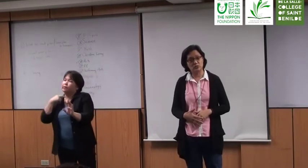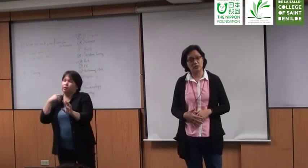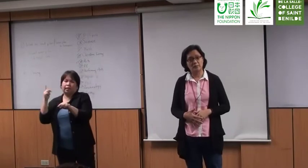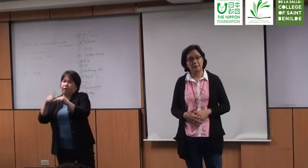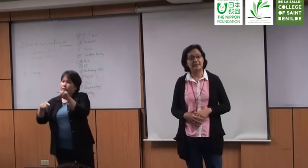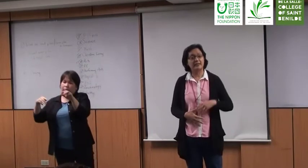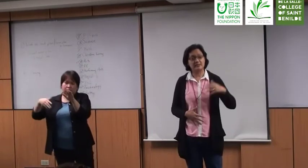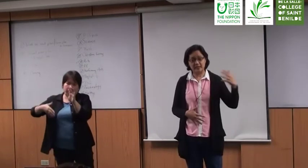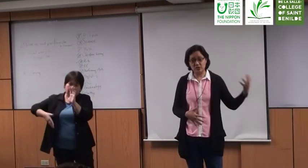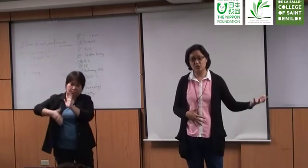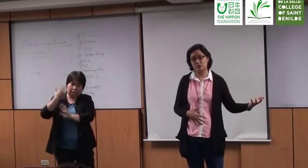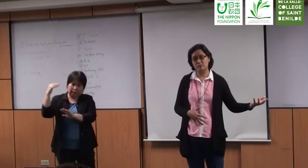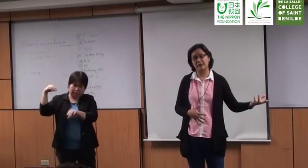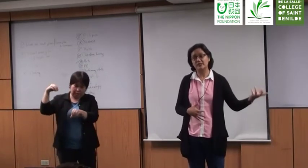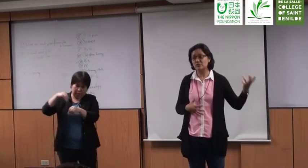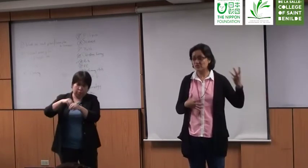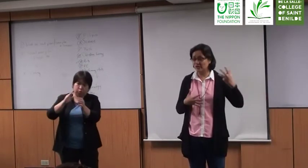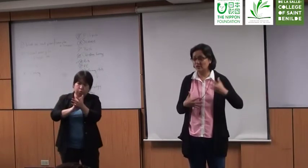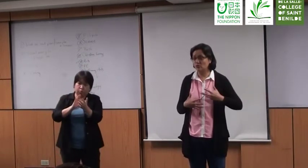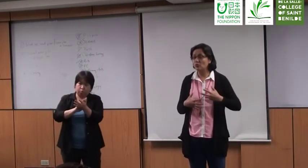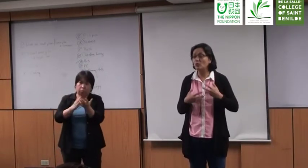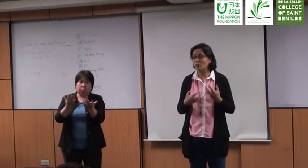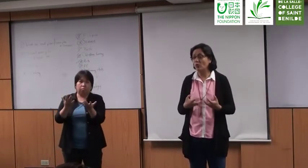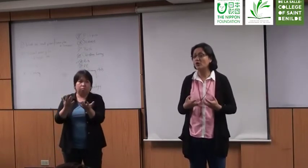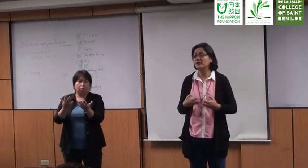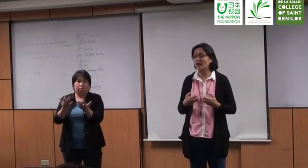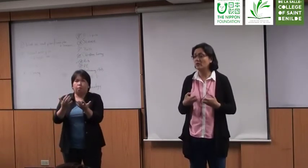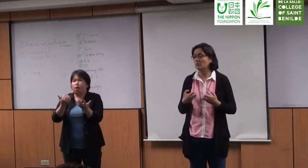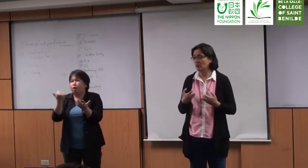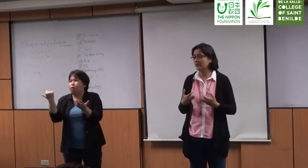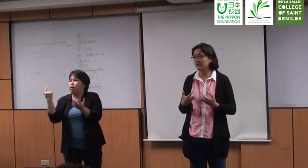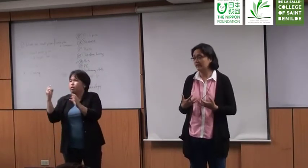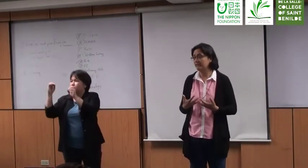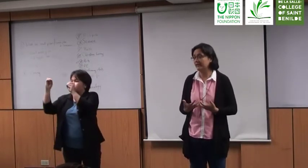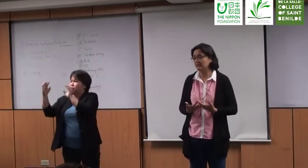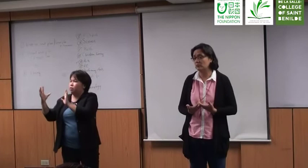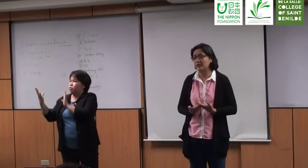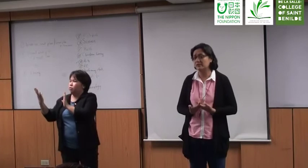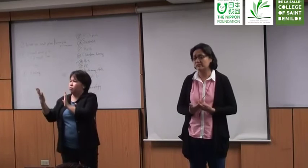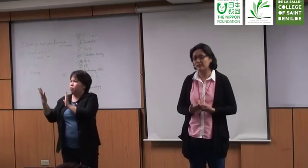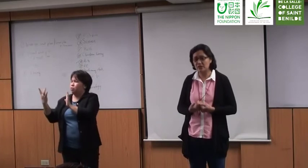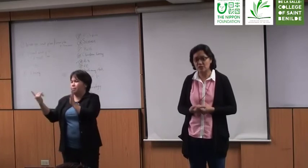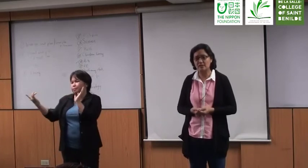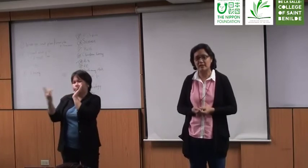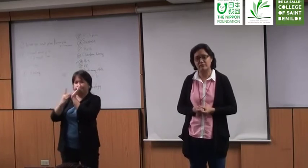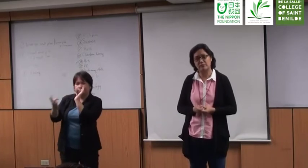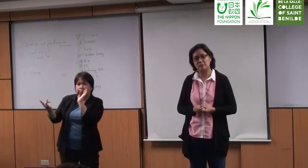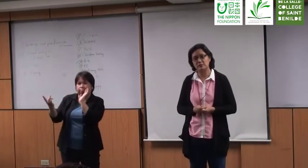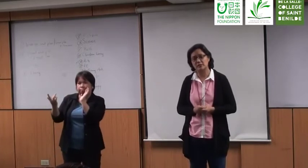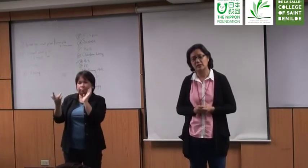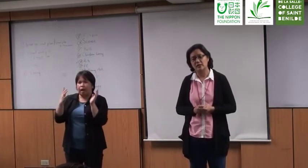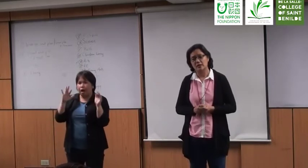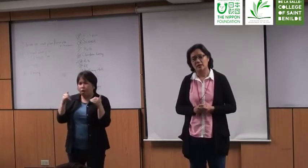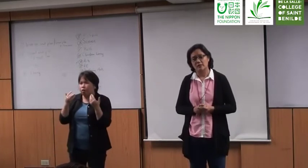school, but their teachers will be interested to know more on what are the effective ways of teaching them.